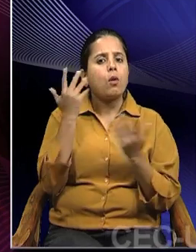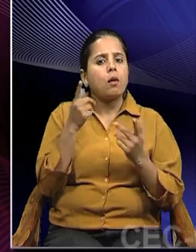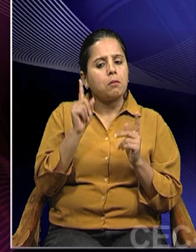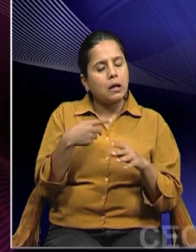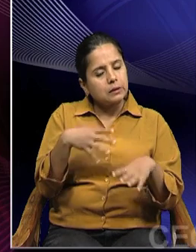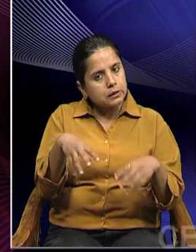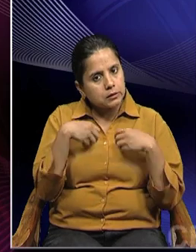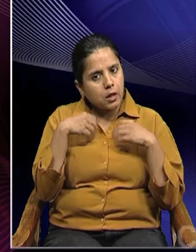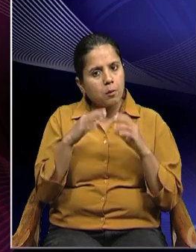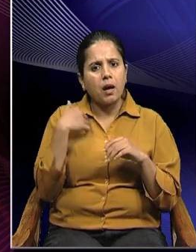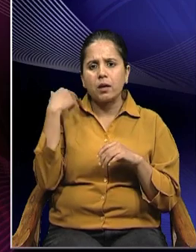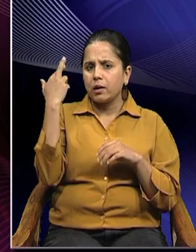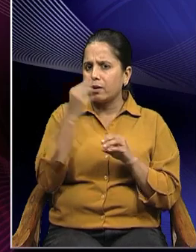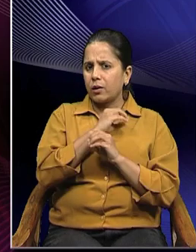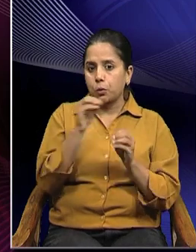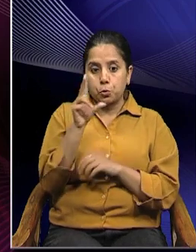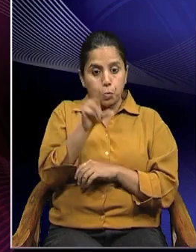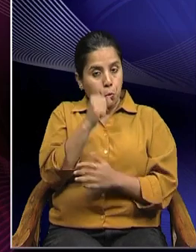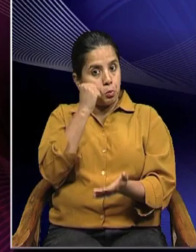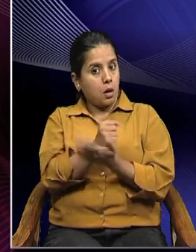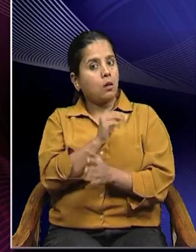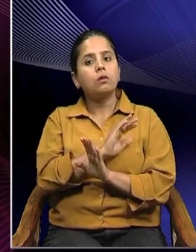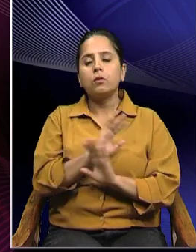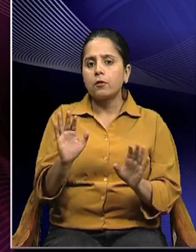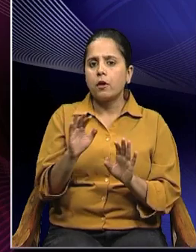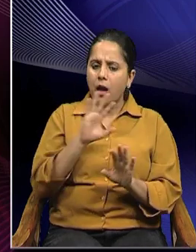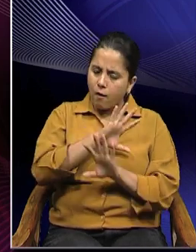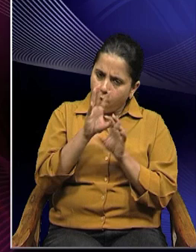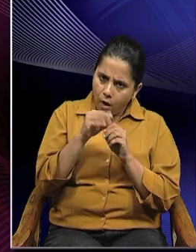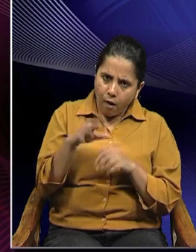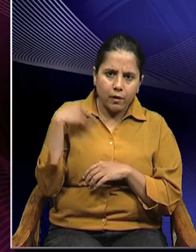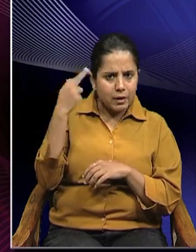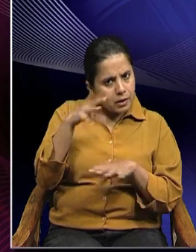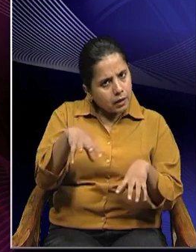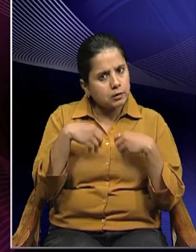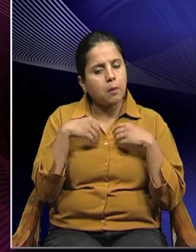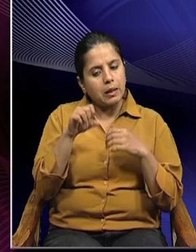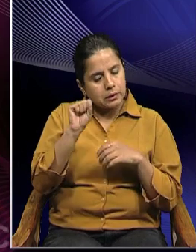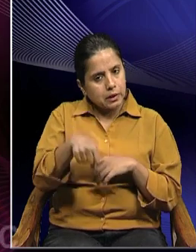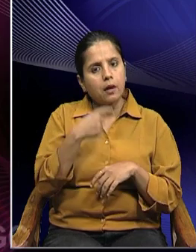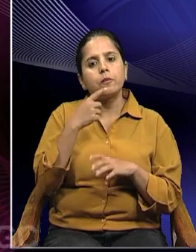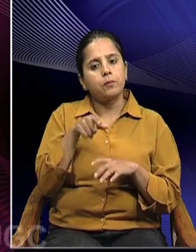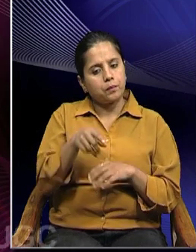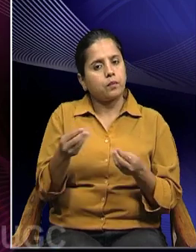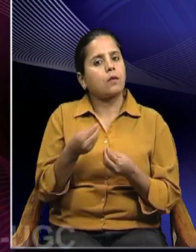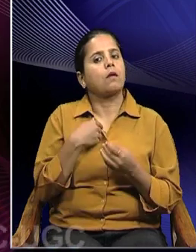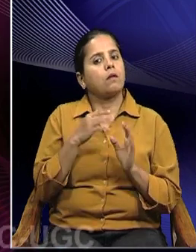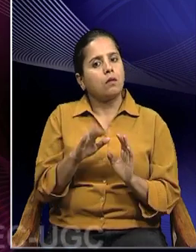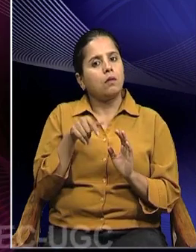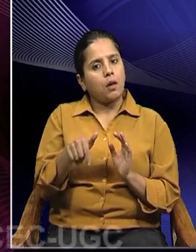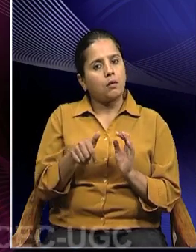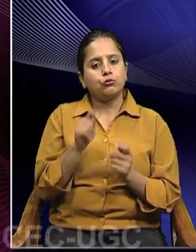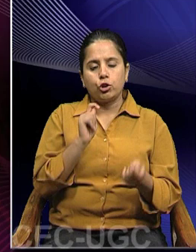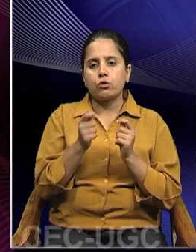accept it. We have no reason to say no to it, and we have all the reasons to accept it. that yes, this is something which is going to